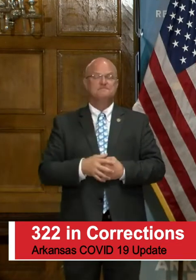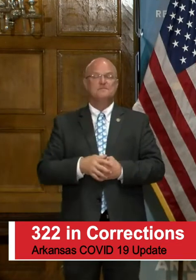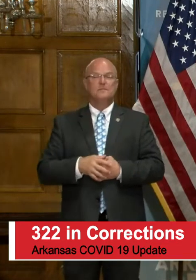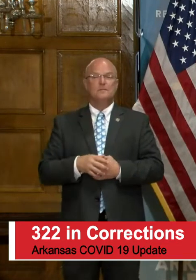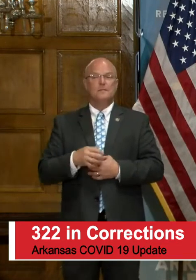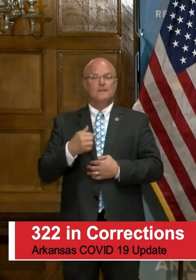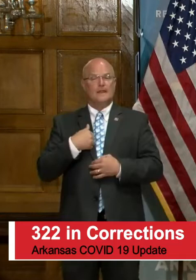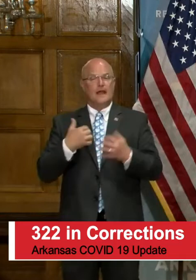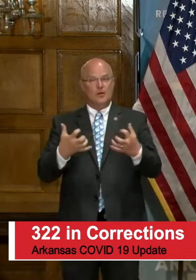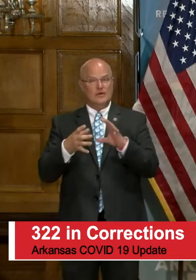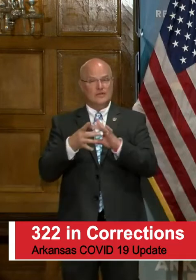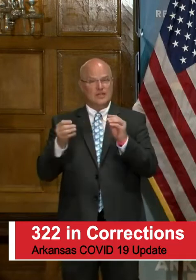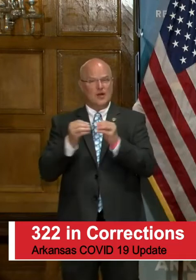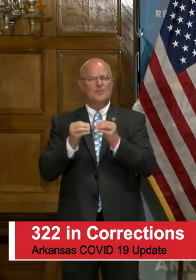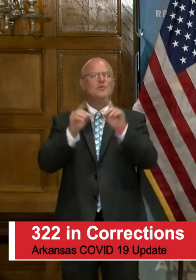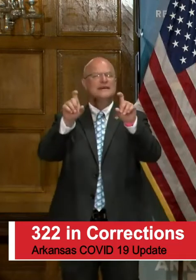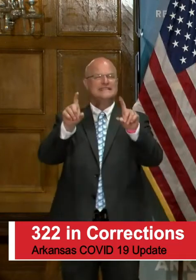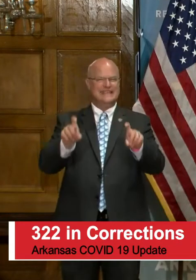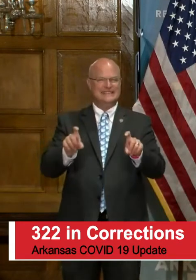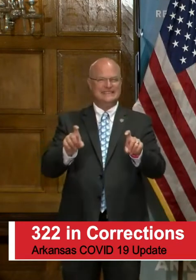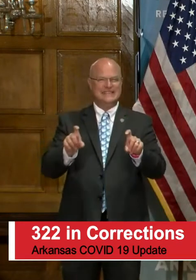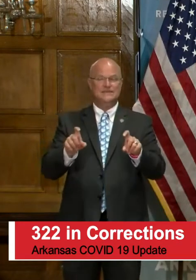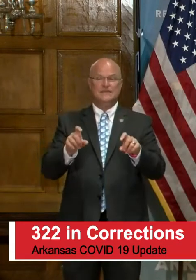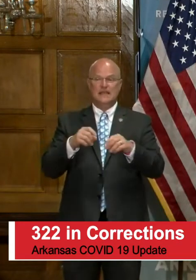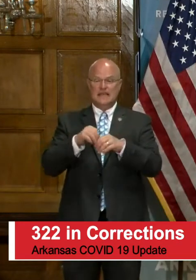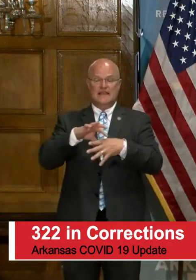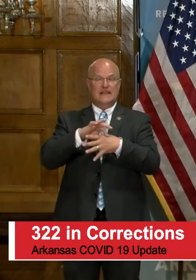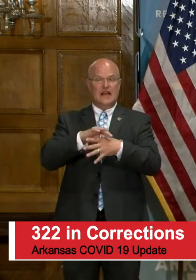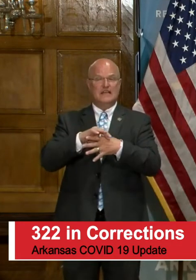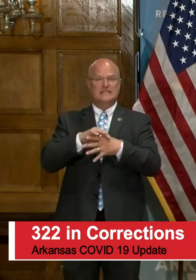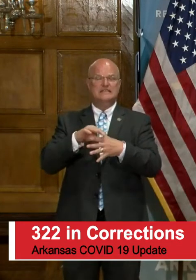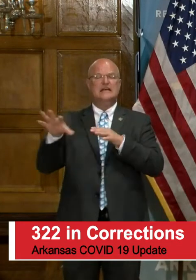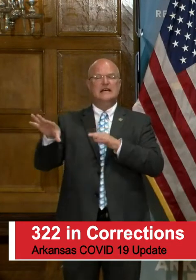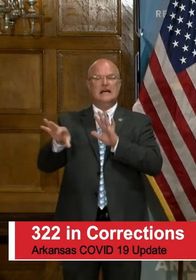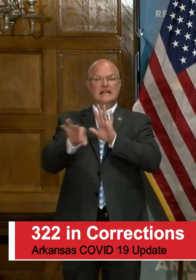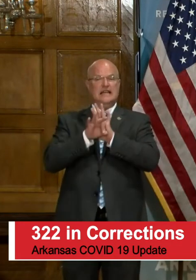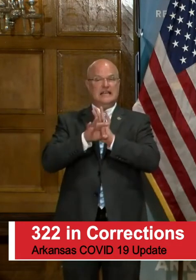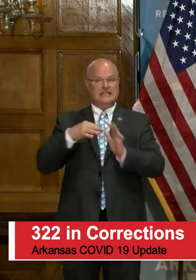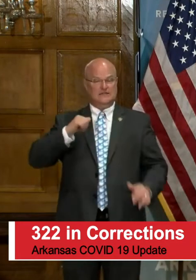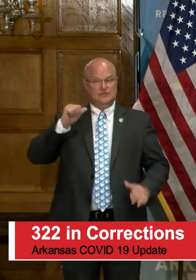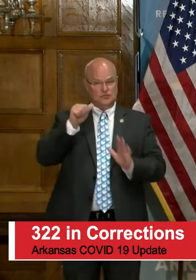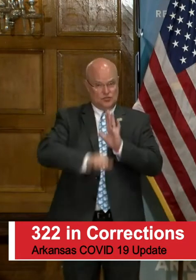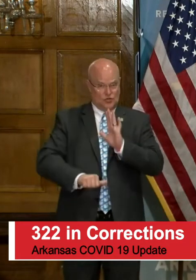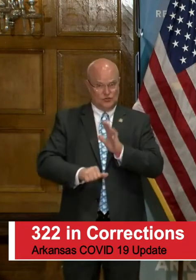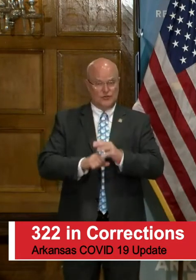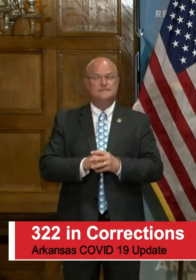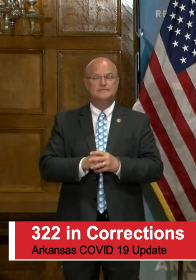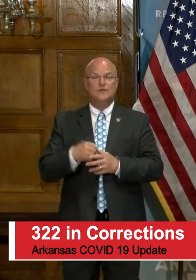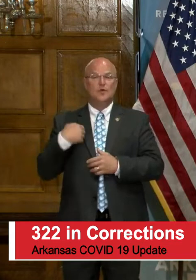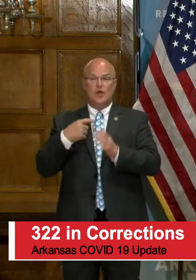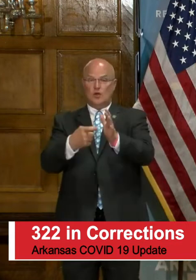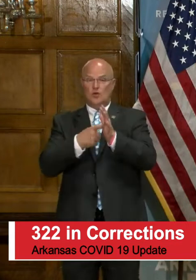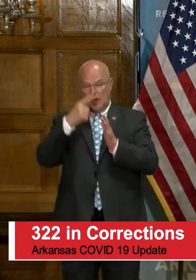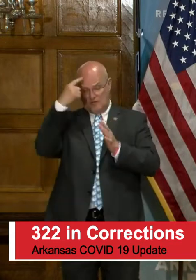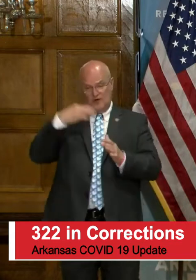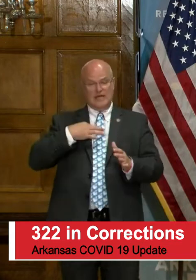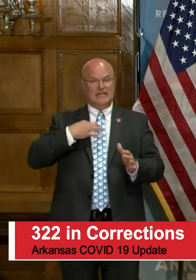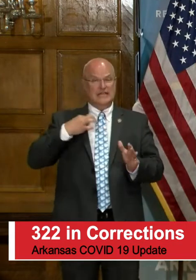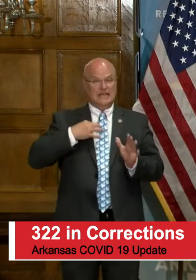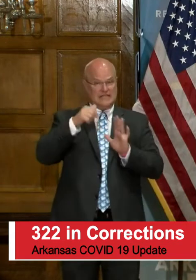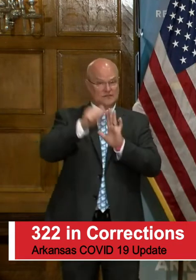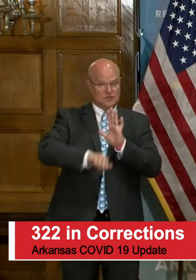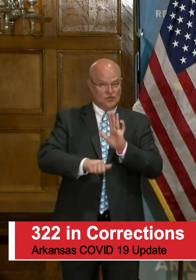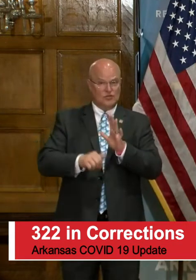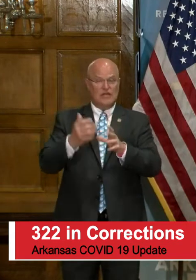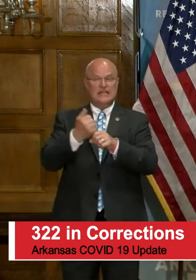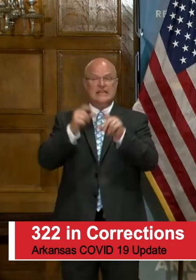I want to talk a little bit more about testing in the context of elective surgery. We have had a requirement for elective surgery